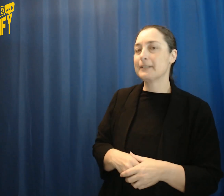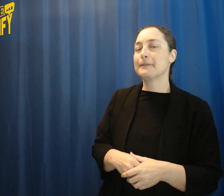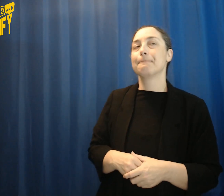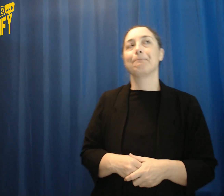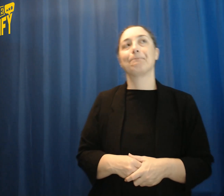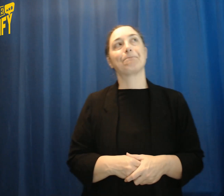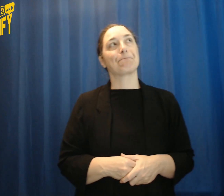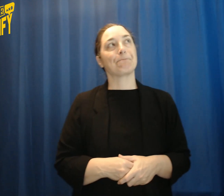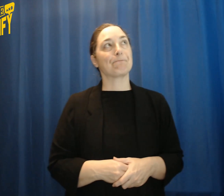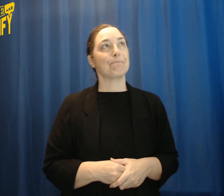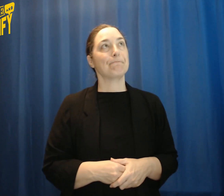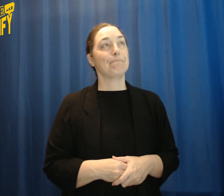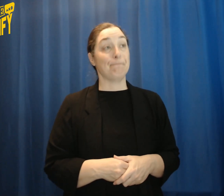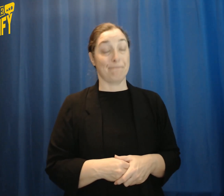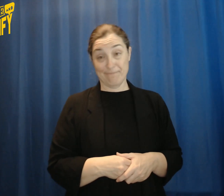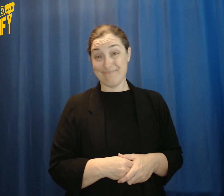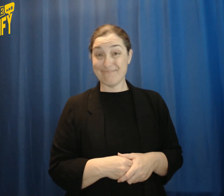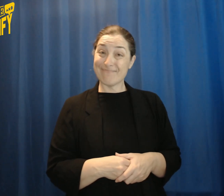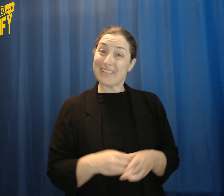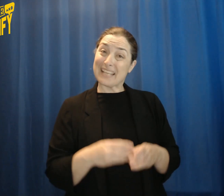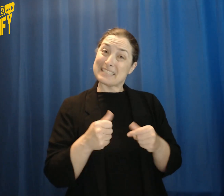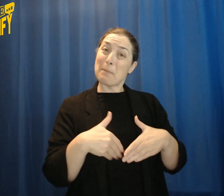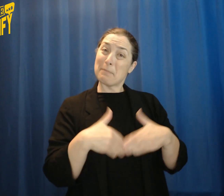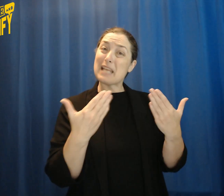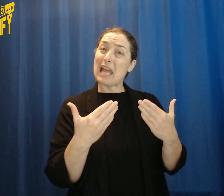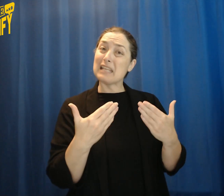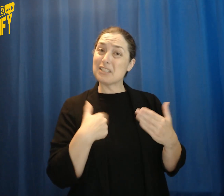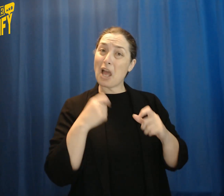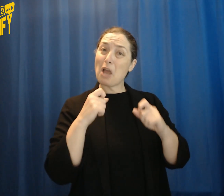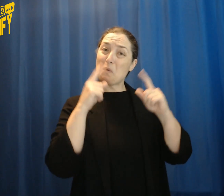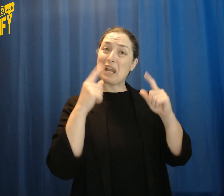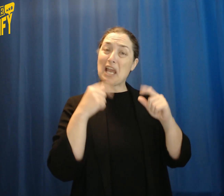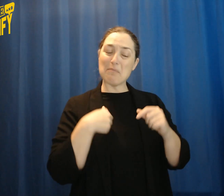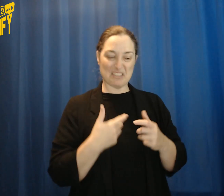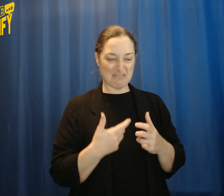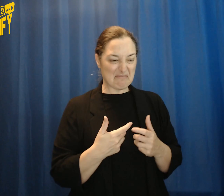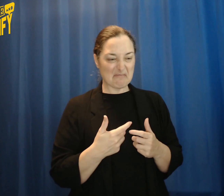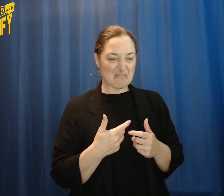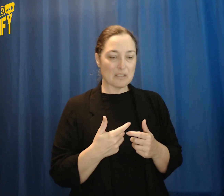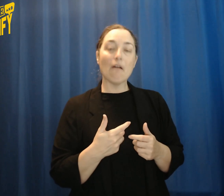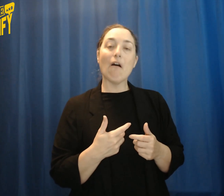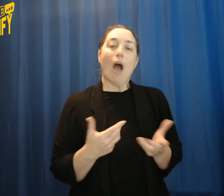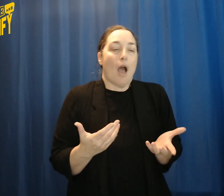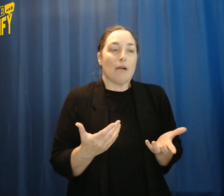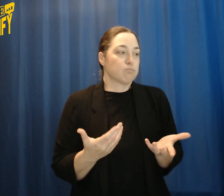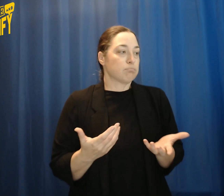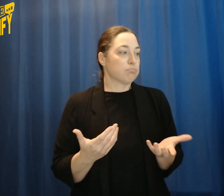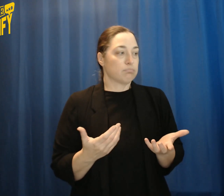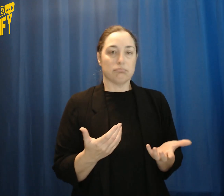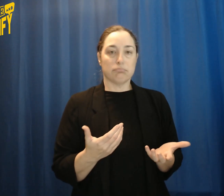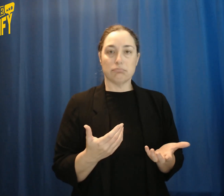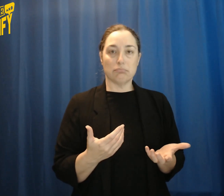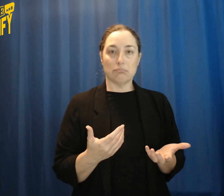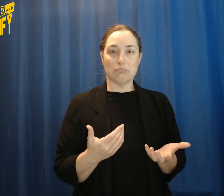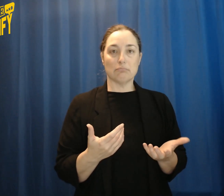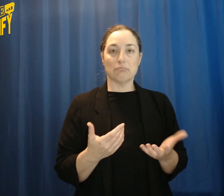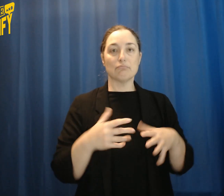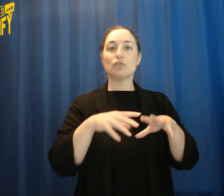deal with the days that I'm like, this isn't working, is I go, I'll just put it down for the day. Yeah.